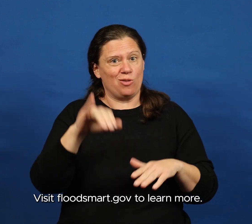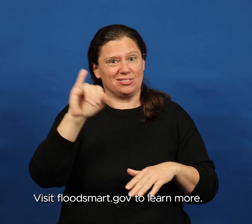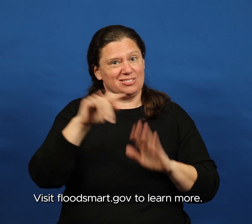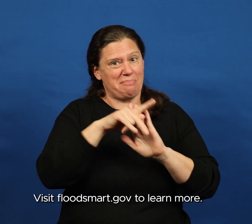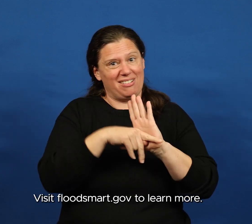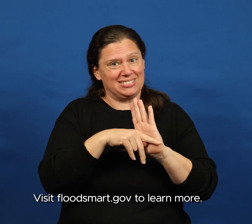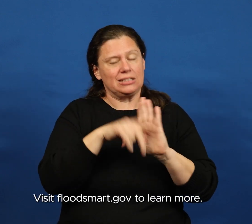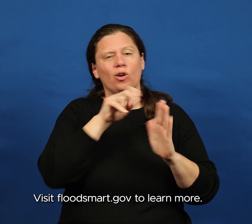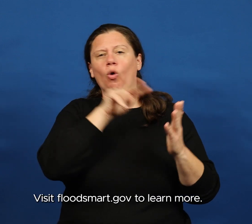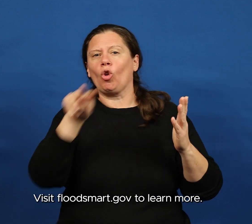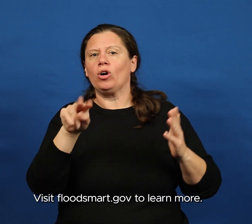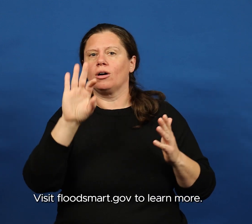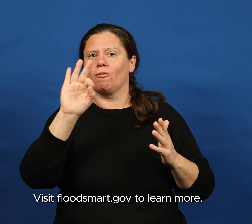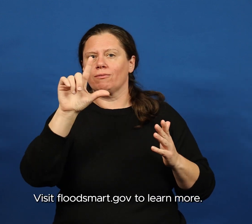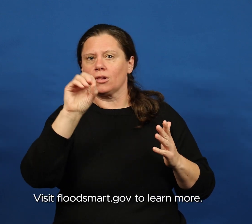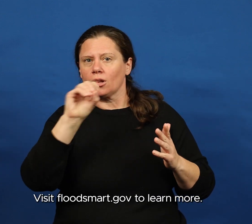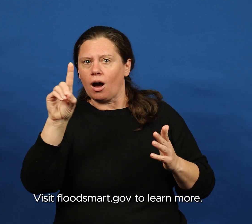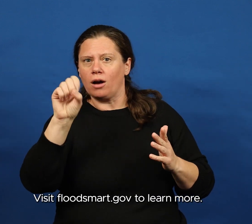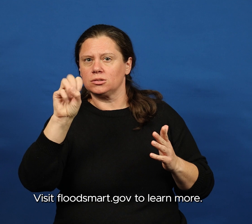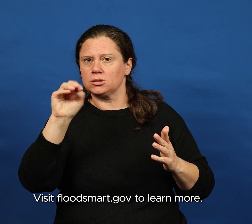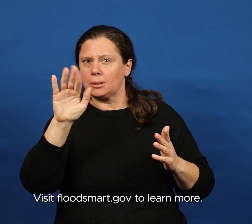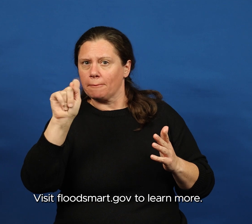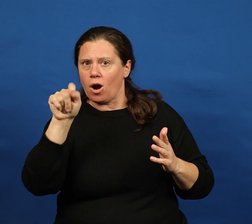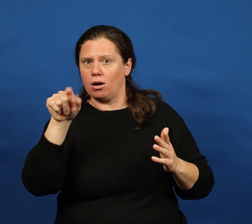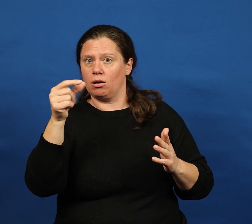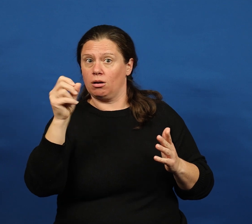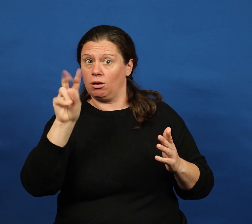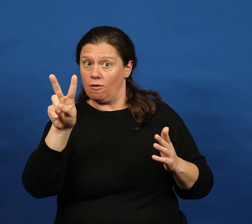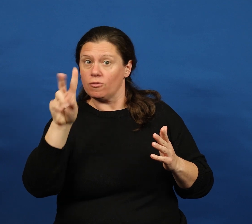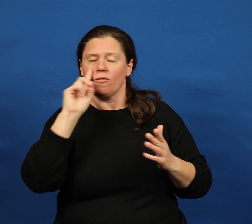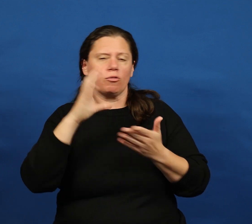Visit floodsmart.gov to learn more.